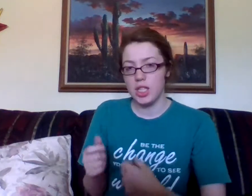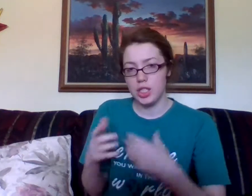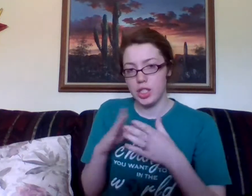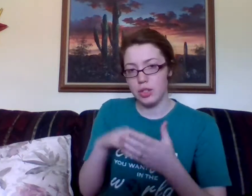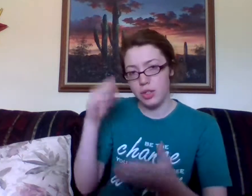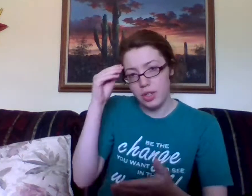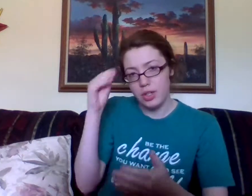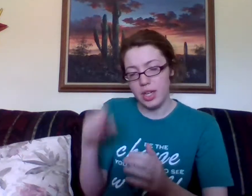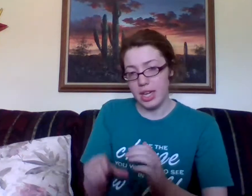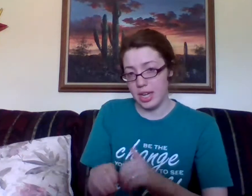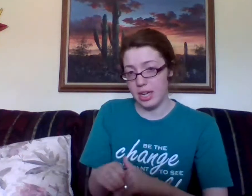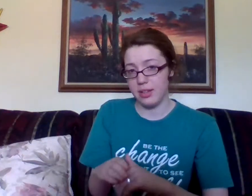to learn in